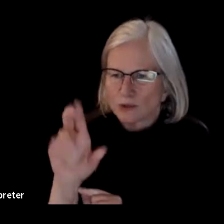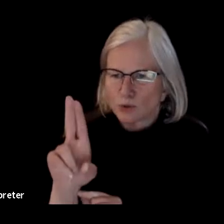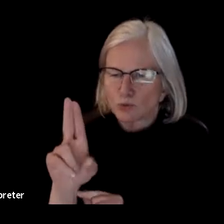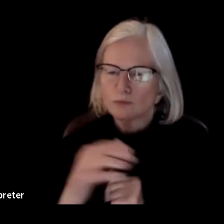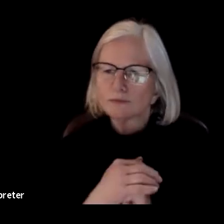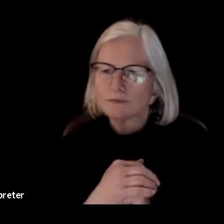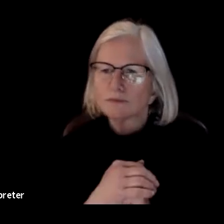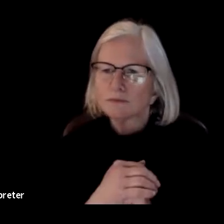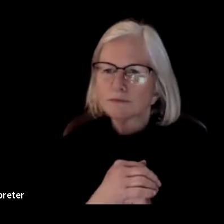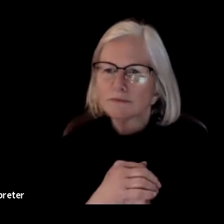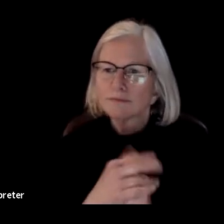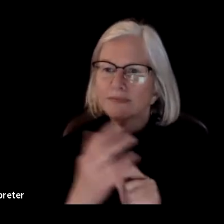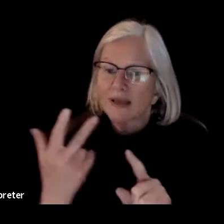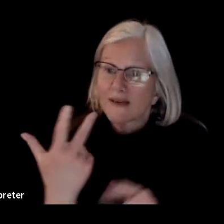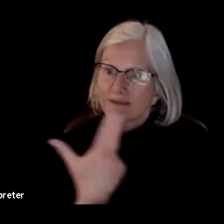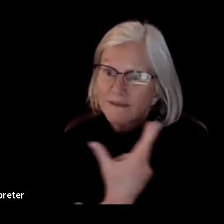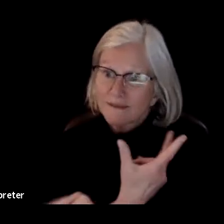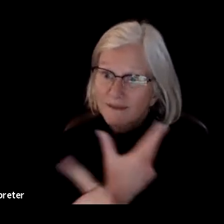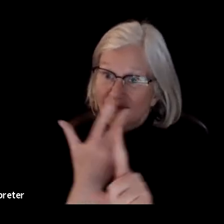have had over